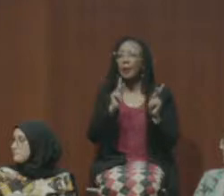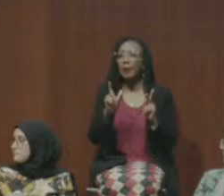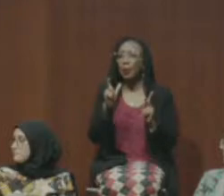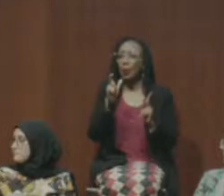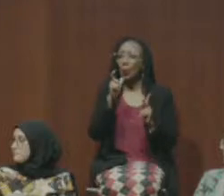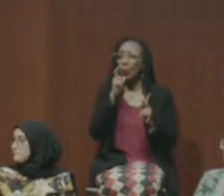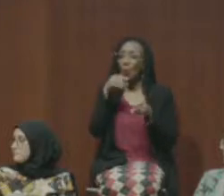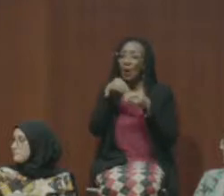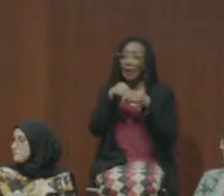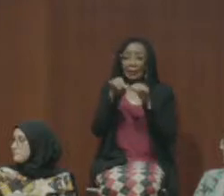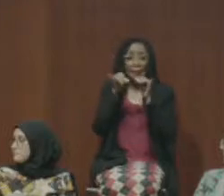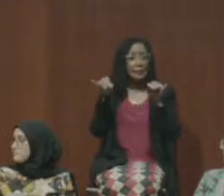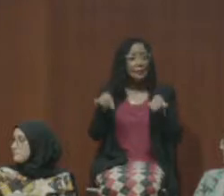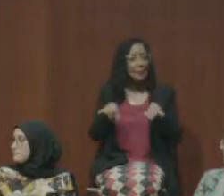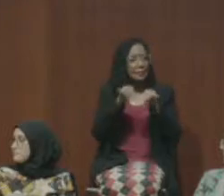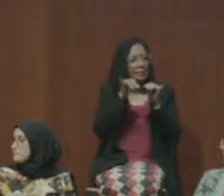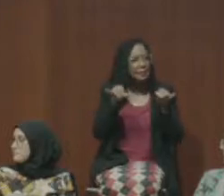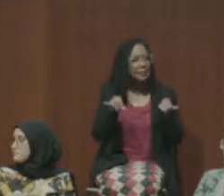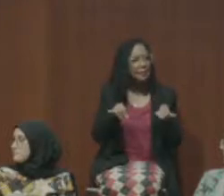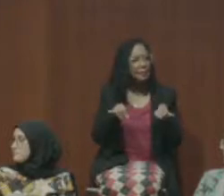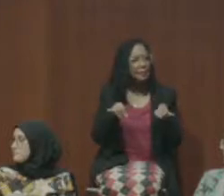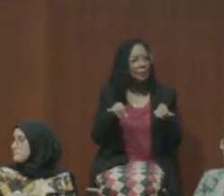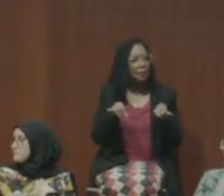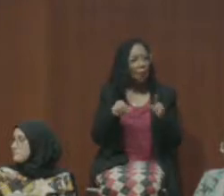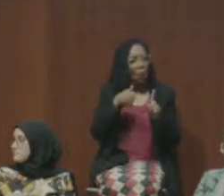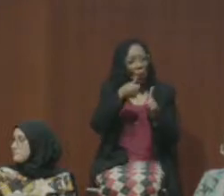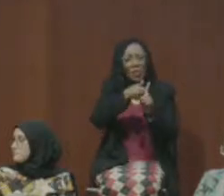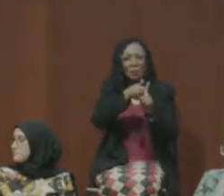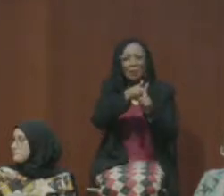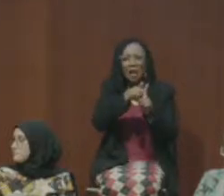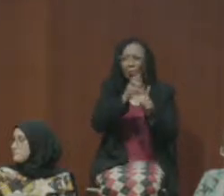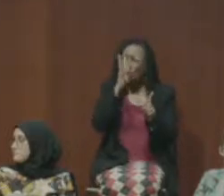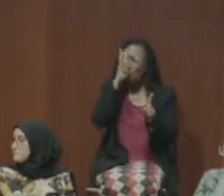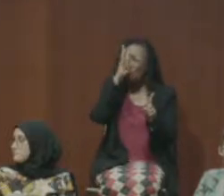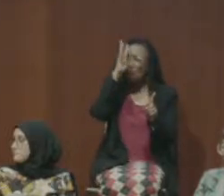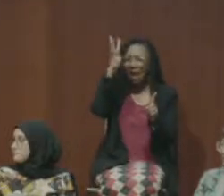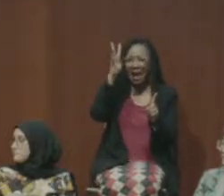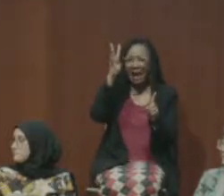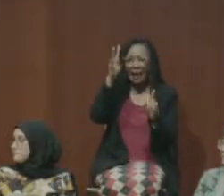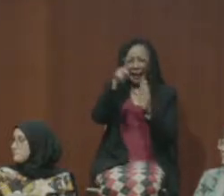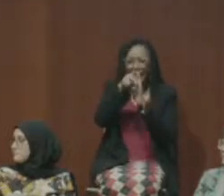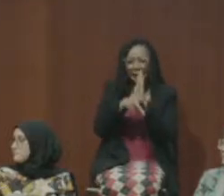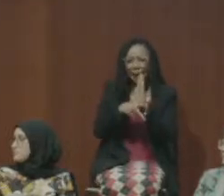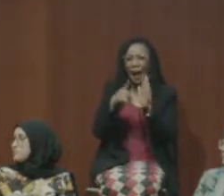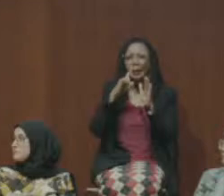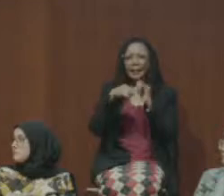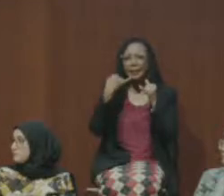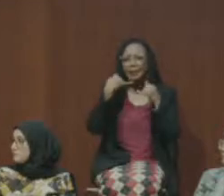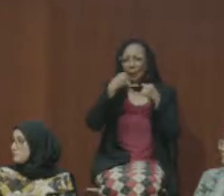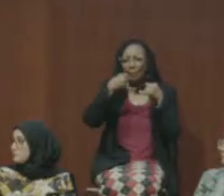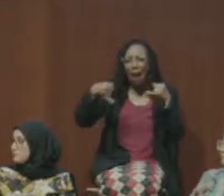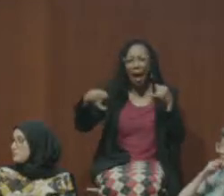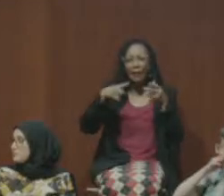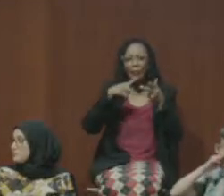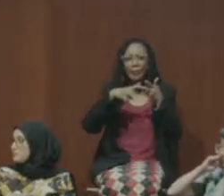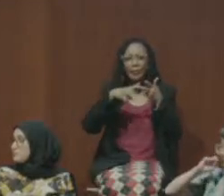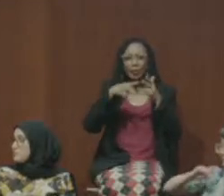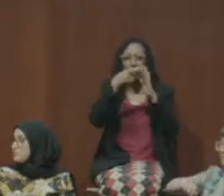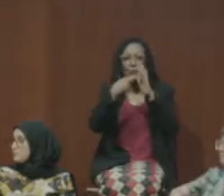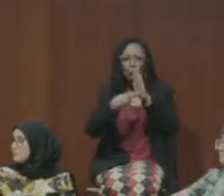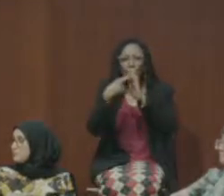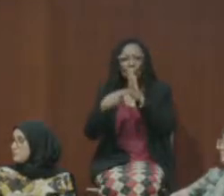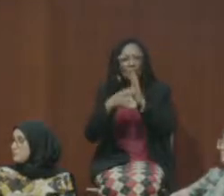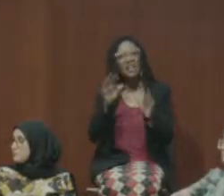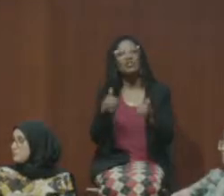are in the system, who have created these dynamics, these boundaries, these perimeters, and